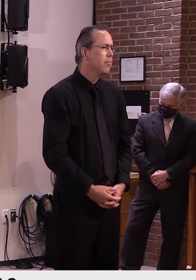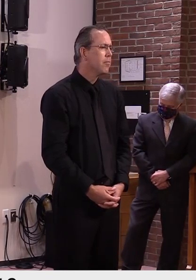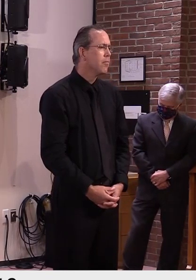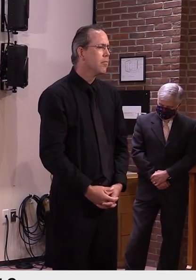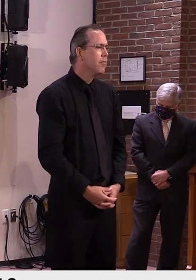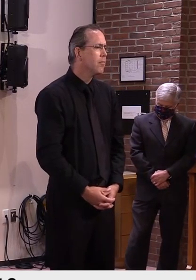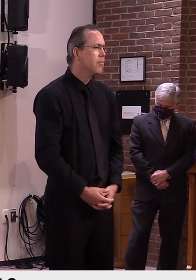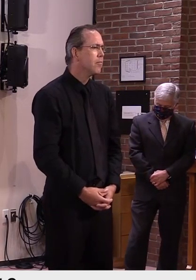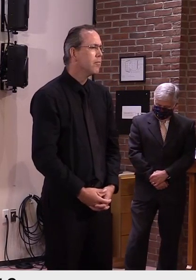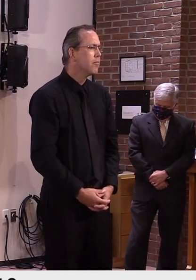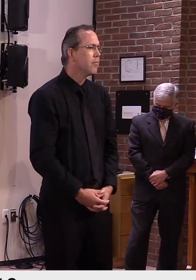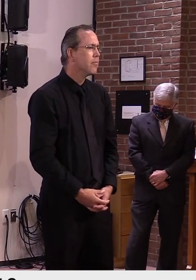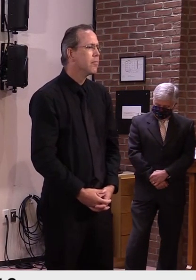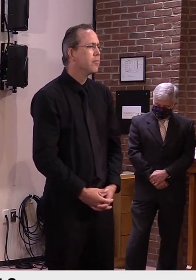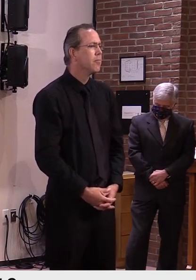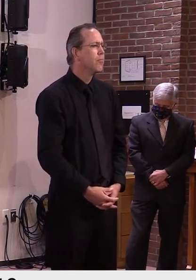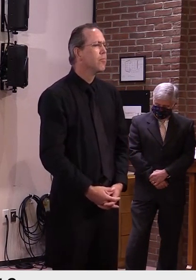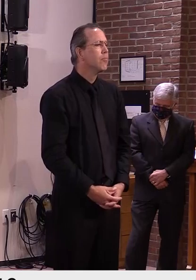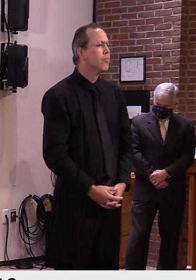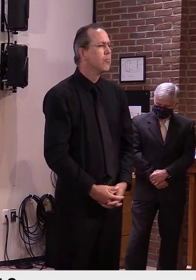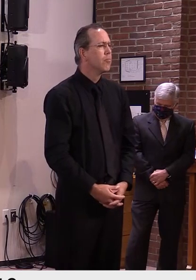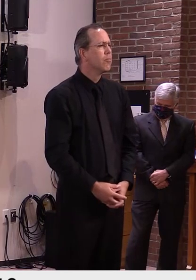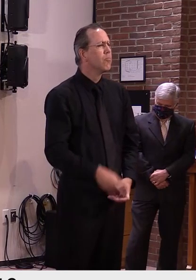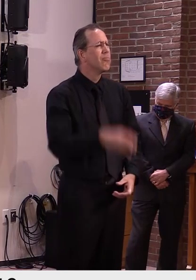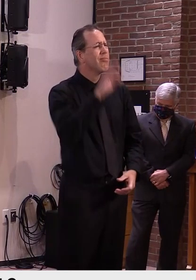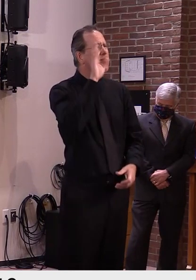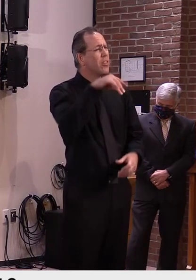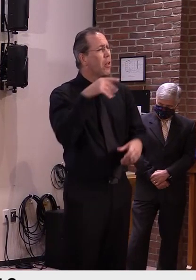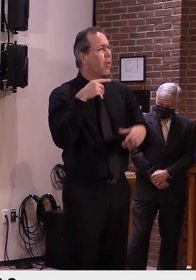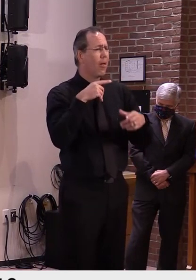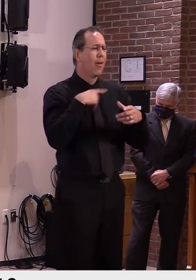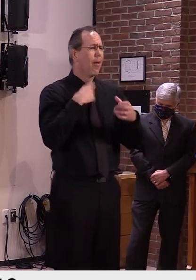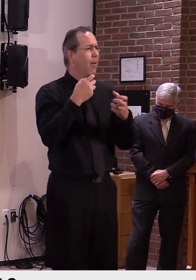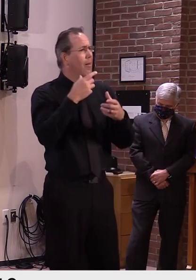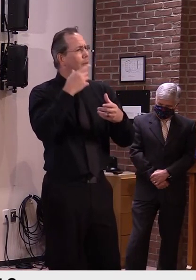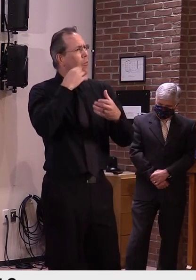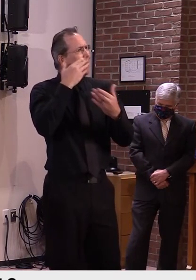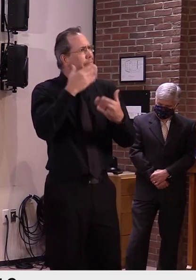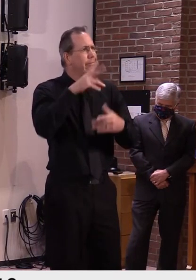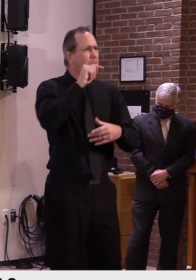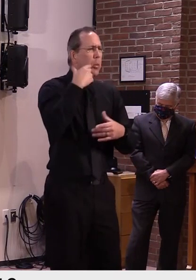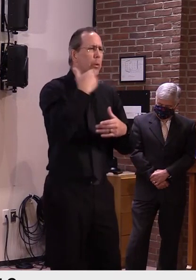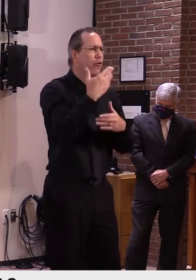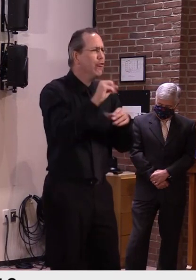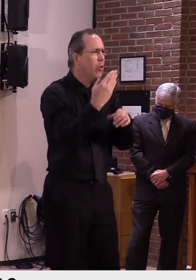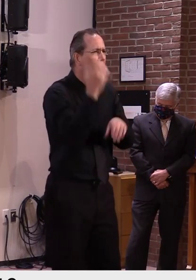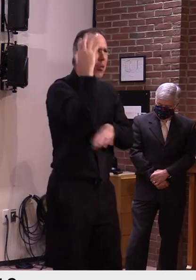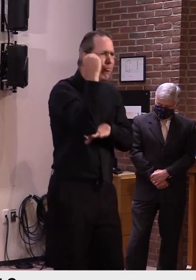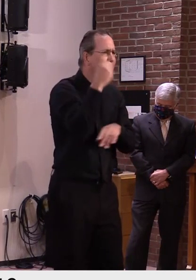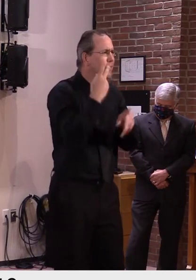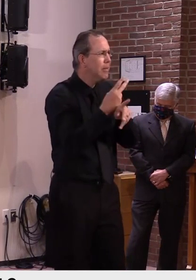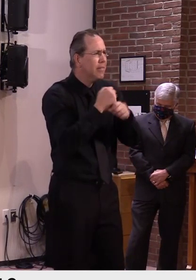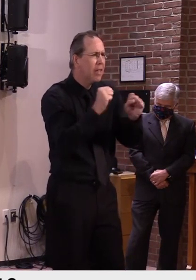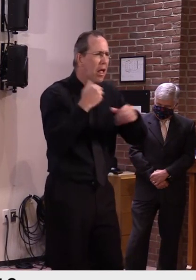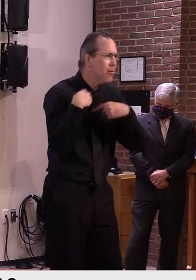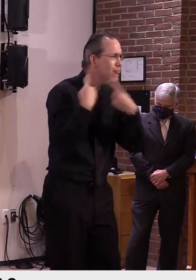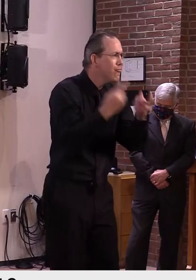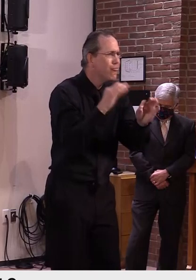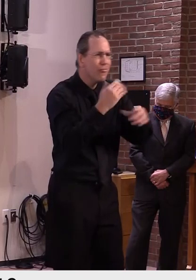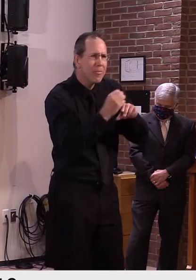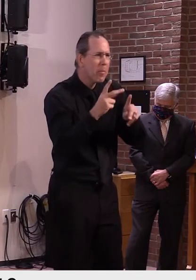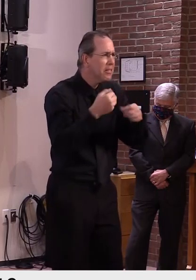their rent. So the landlords are in a catch-22. They aren't getting paid, and they can't evict the tenants. They say